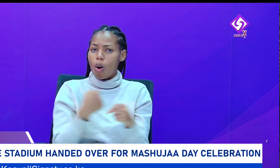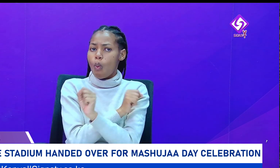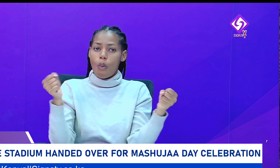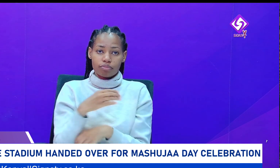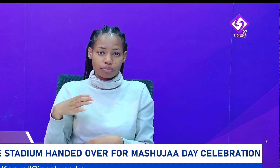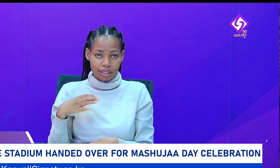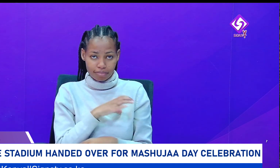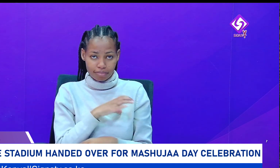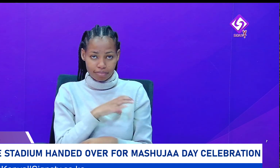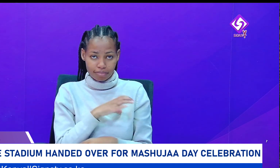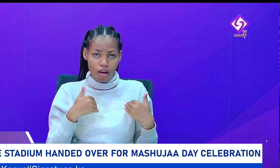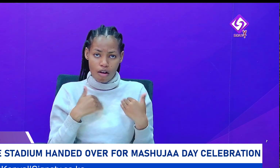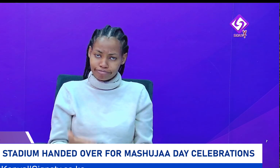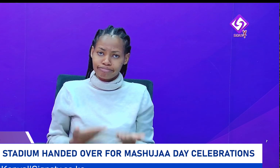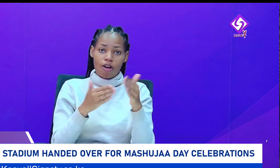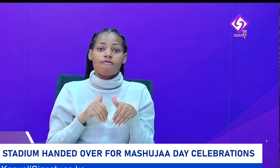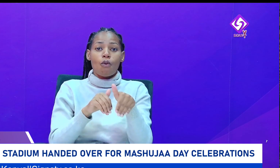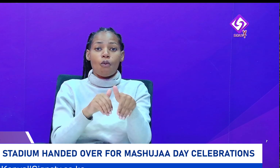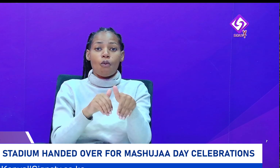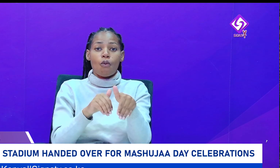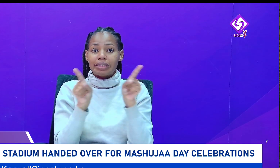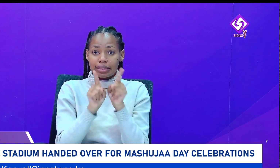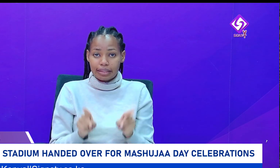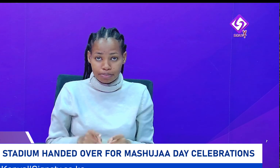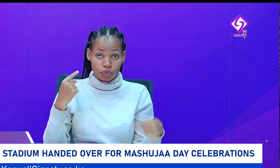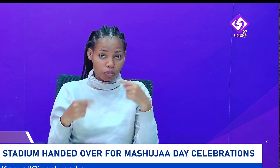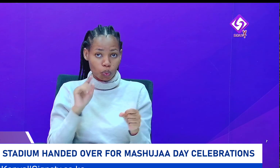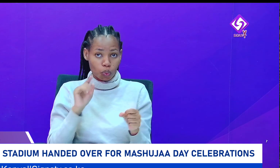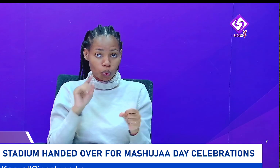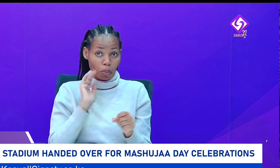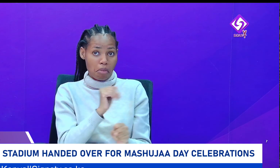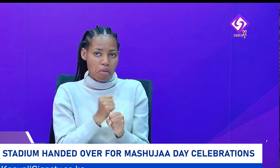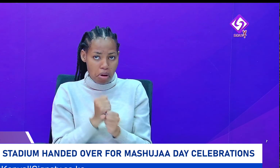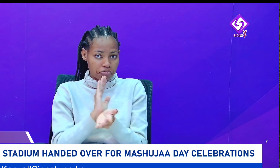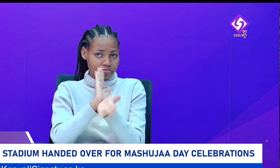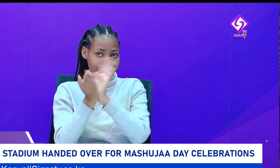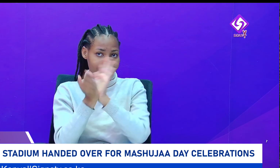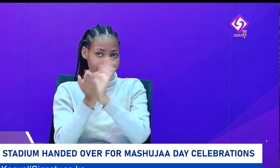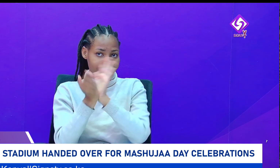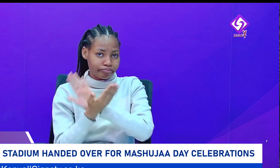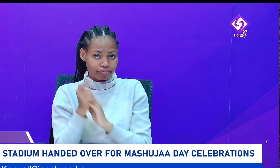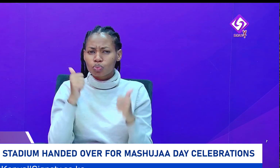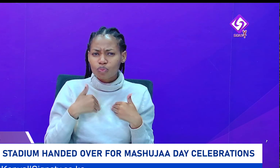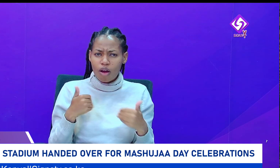The handover follows the swift completion of works at the stadium, which has been under construction for the